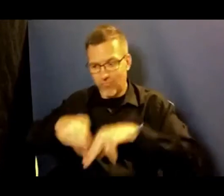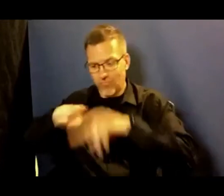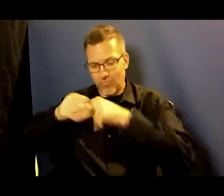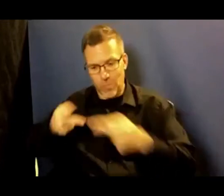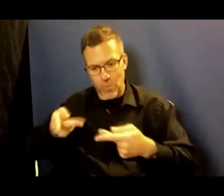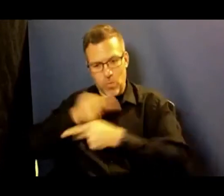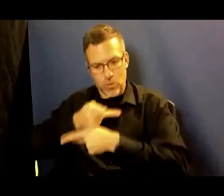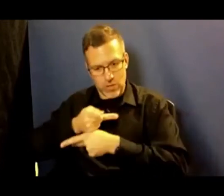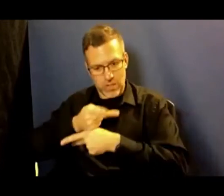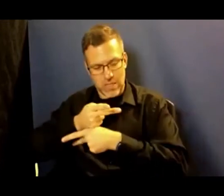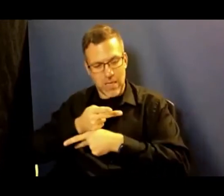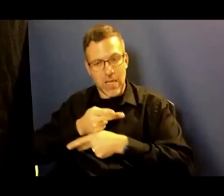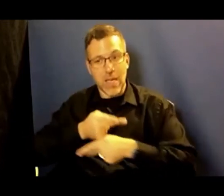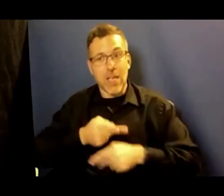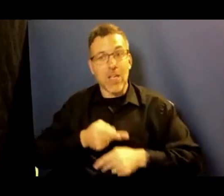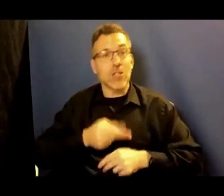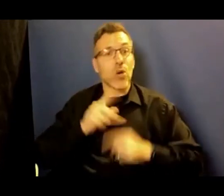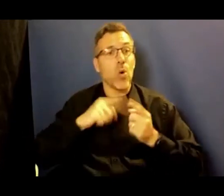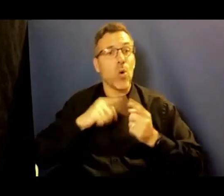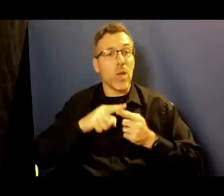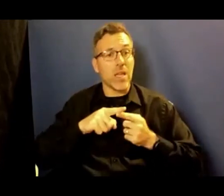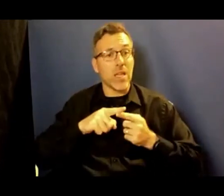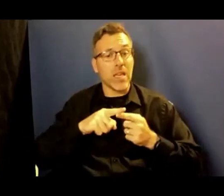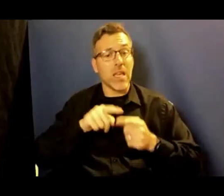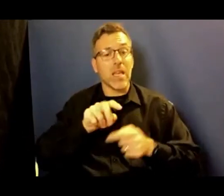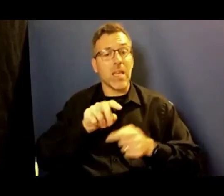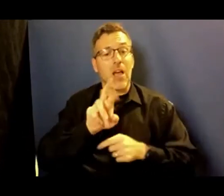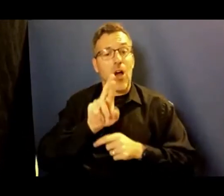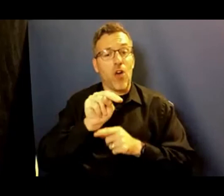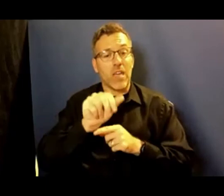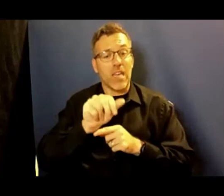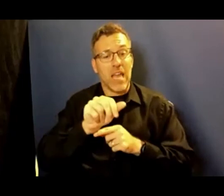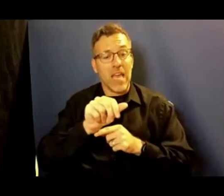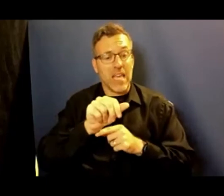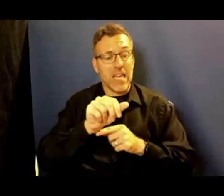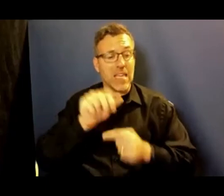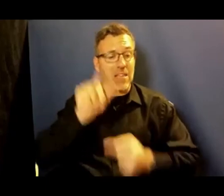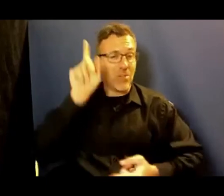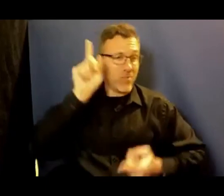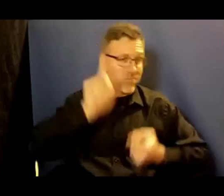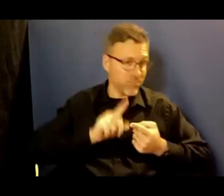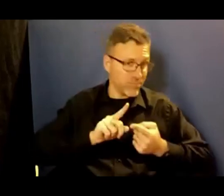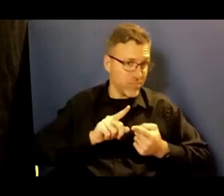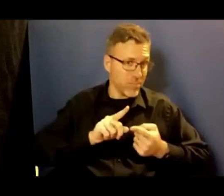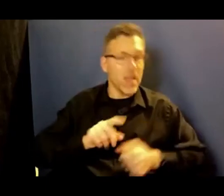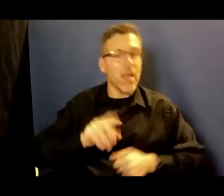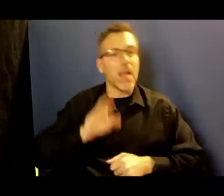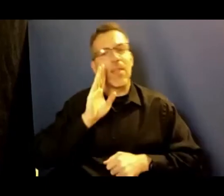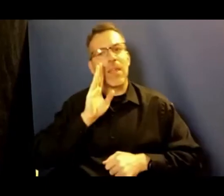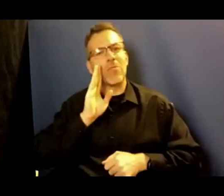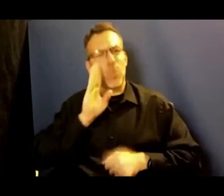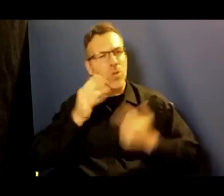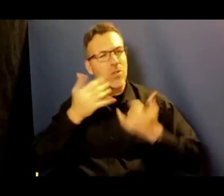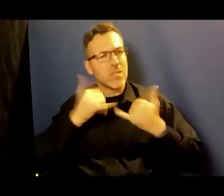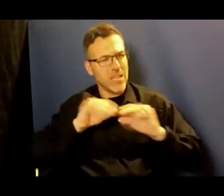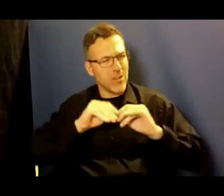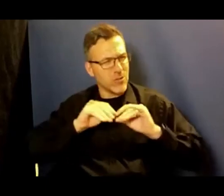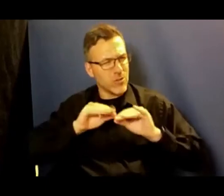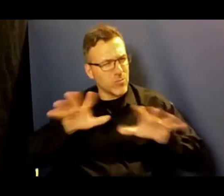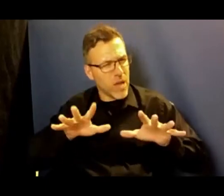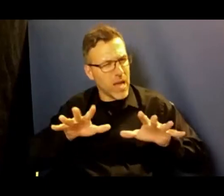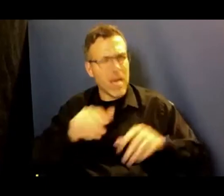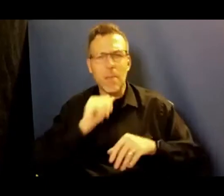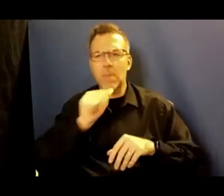world, there'll be less variants. And there'll still be variants, but it'll take longer for them to appear, not months,